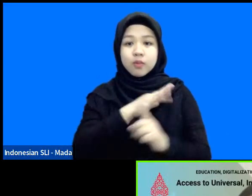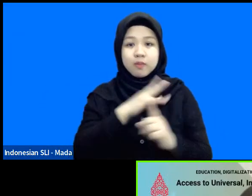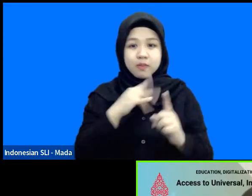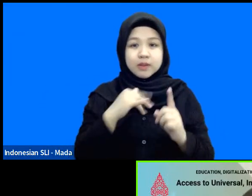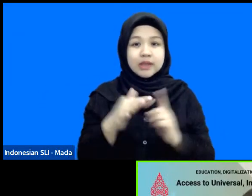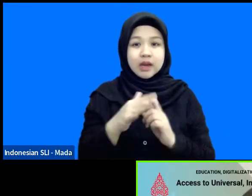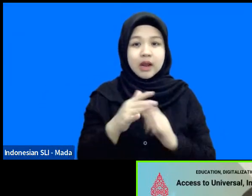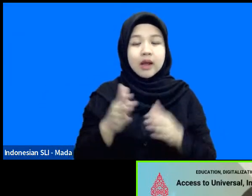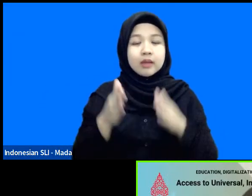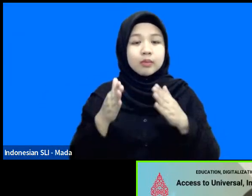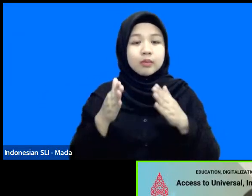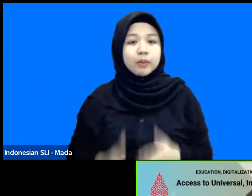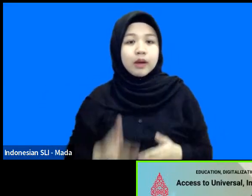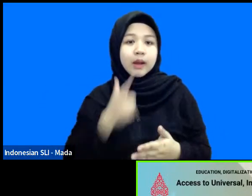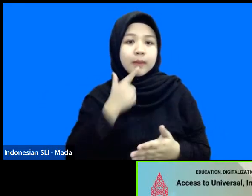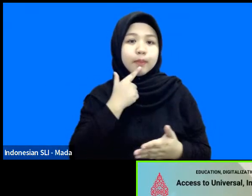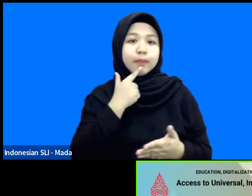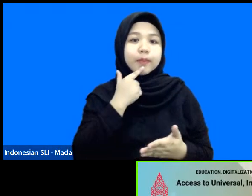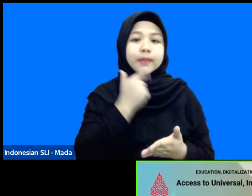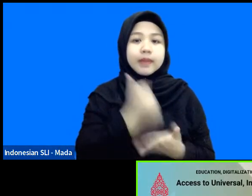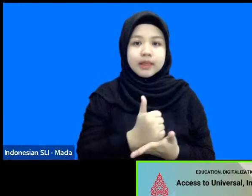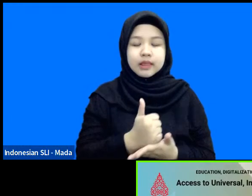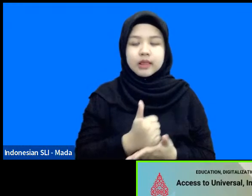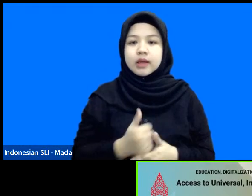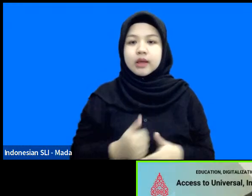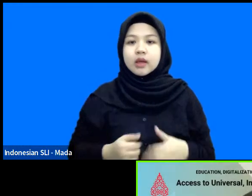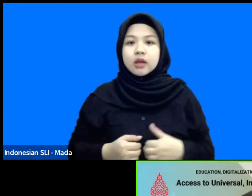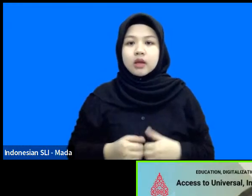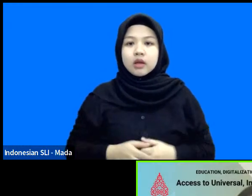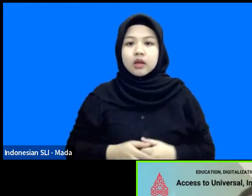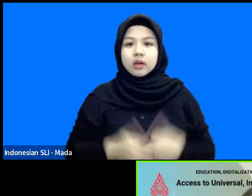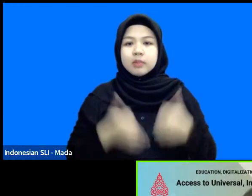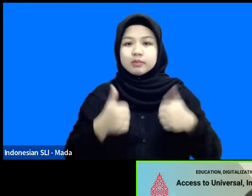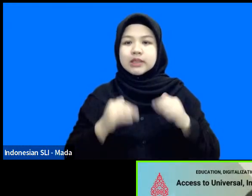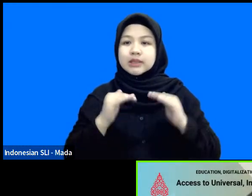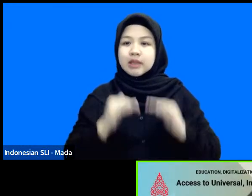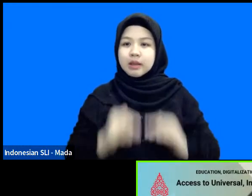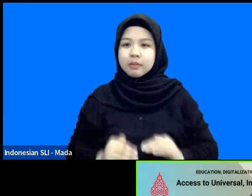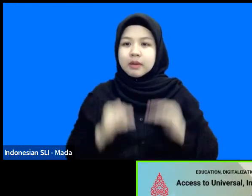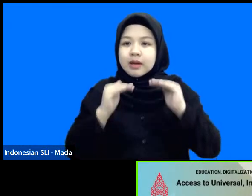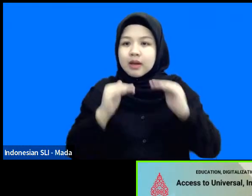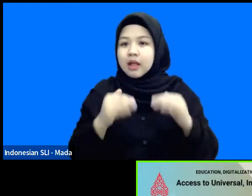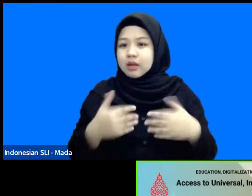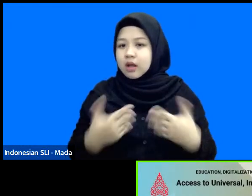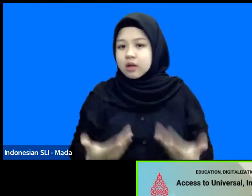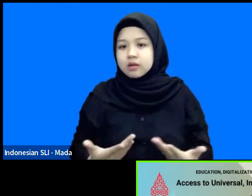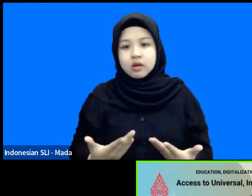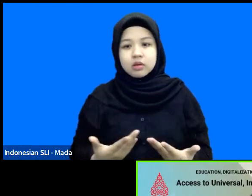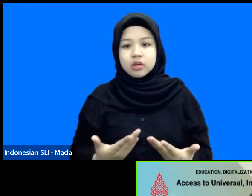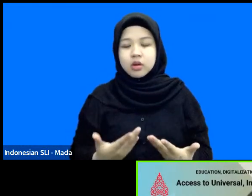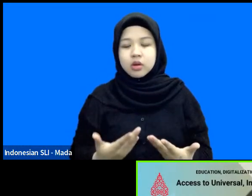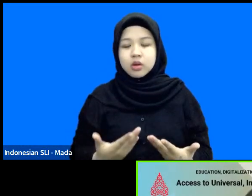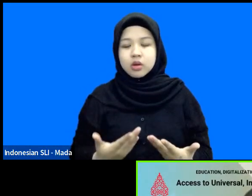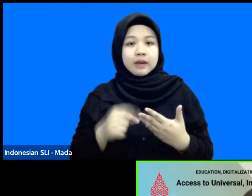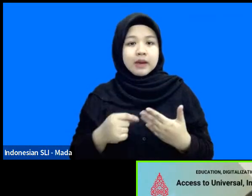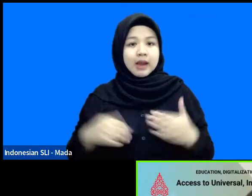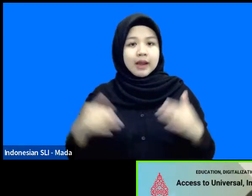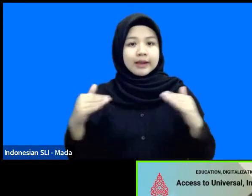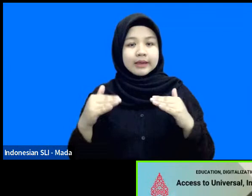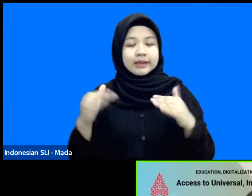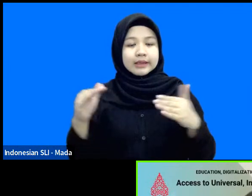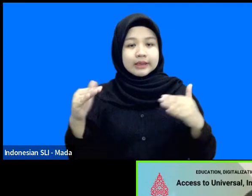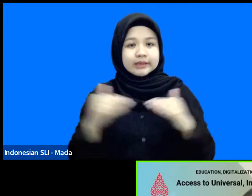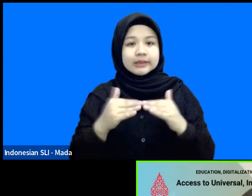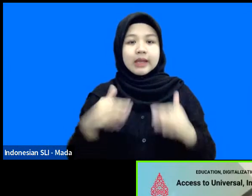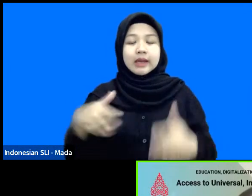equality. And unfortunately, this doesn't happen in many households. So there are many other households who are still struggling to